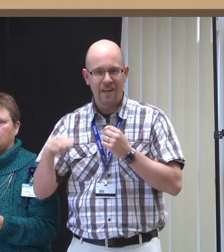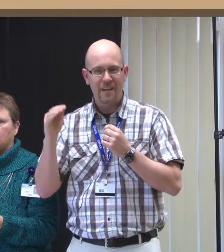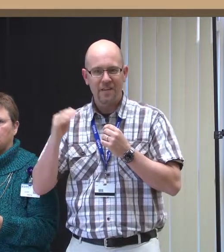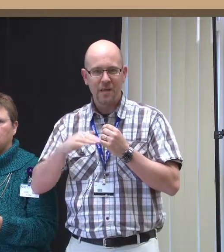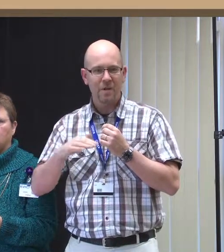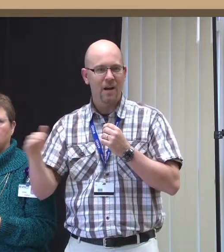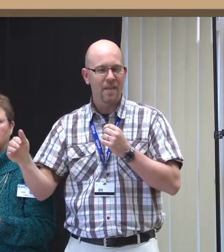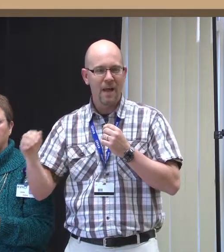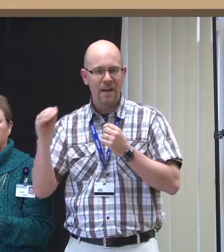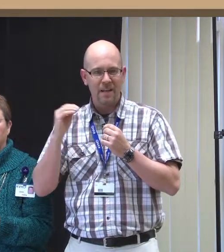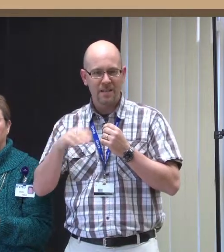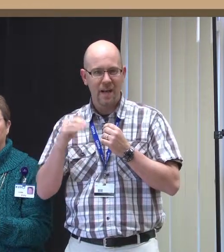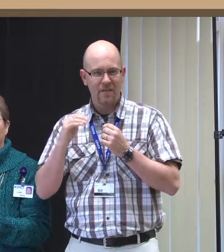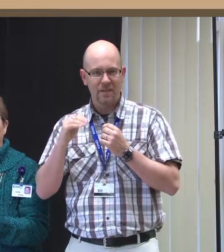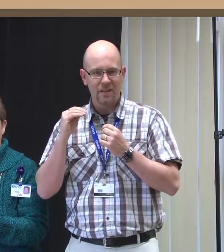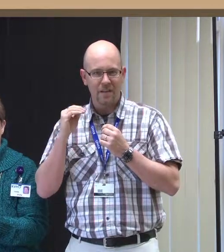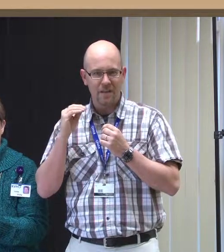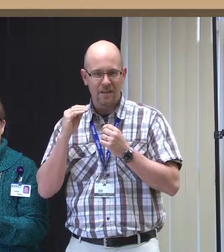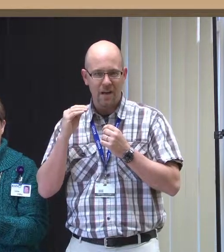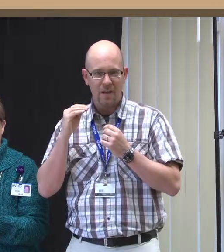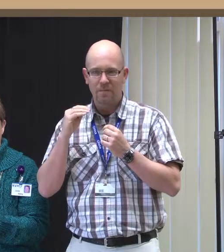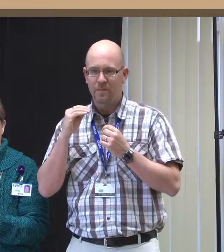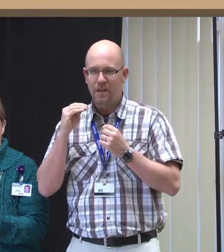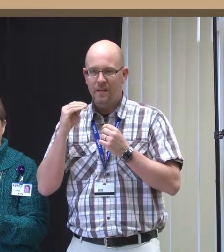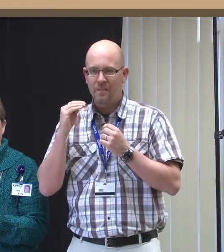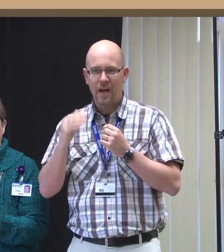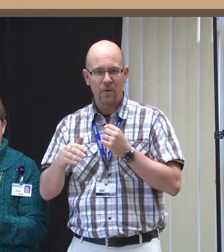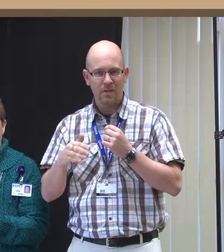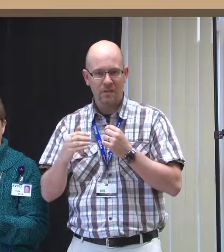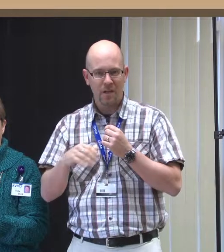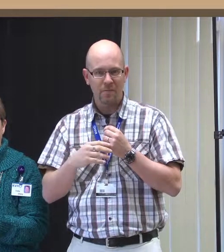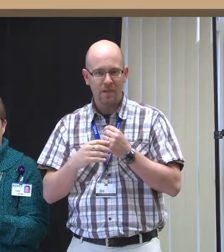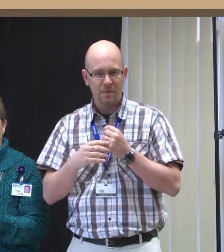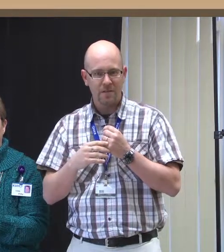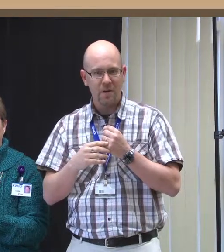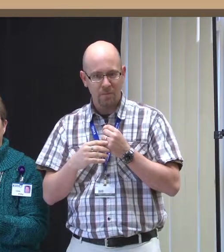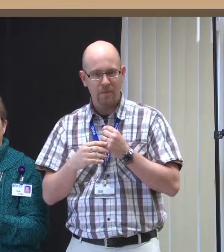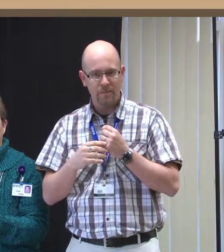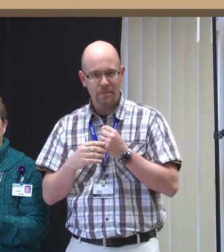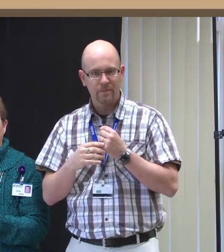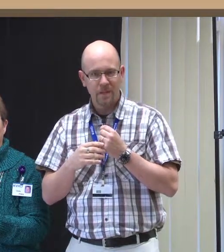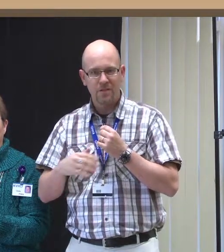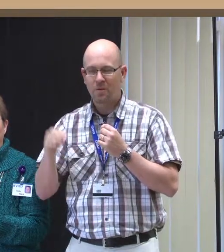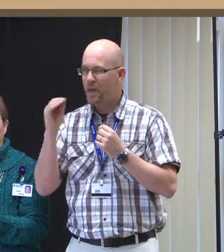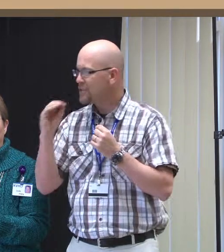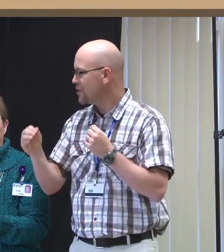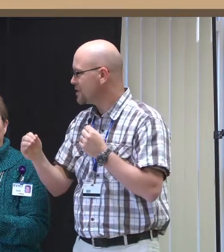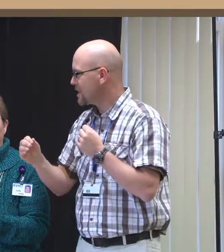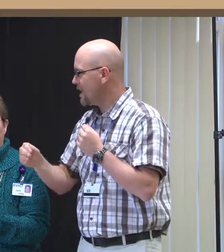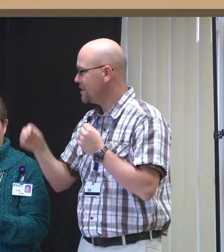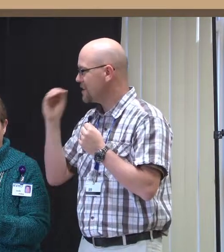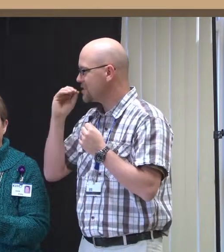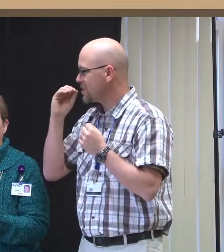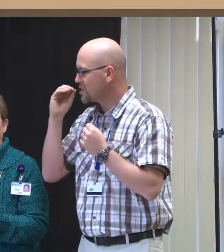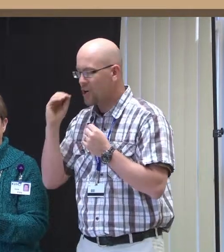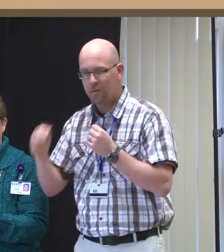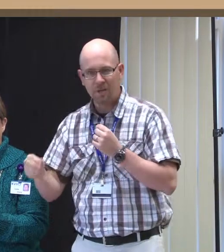Anything beyond that has to have the, um, the evaluation done by speech therapy. So make sure it's done. This is a chartable